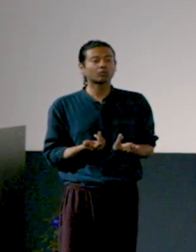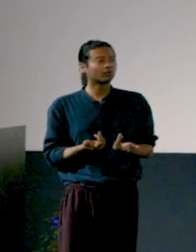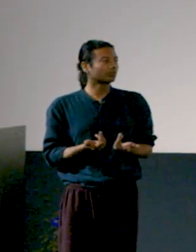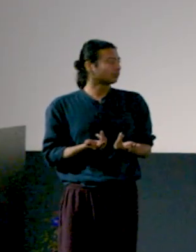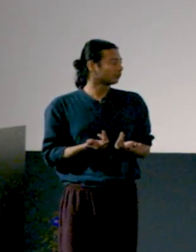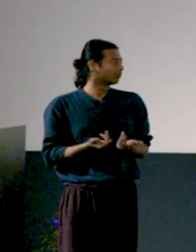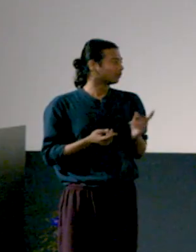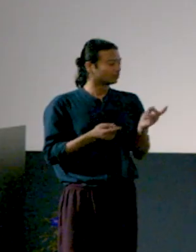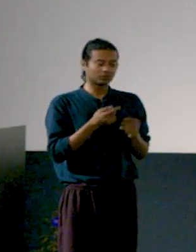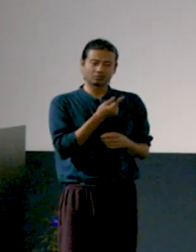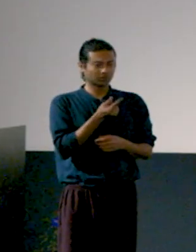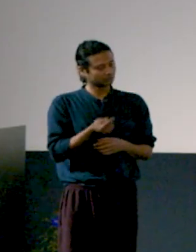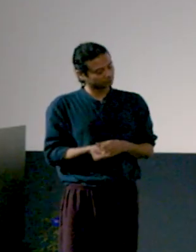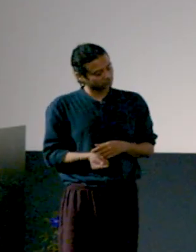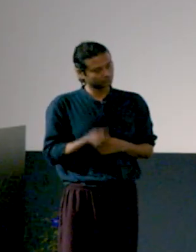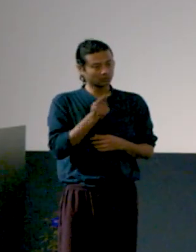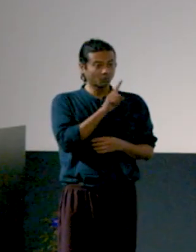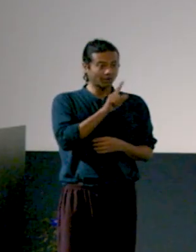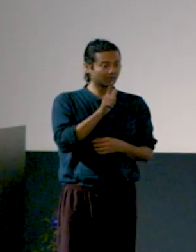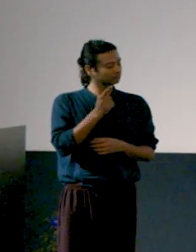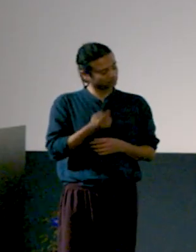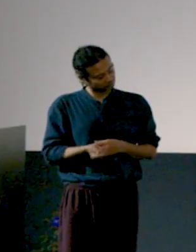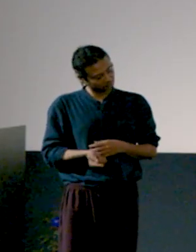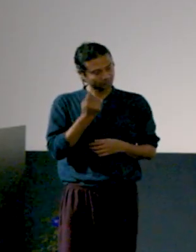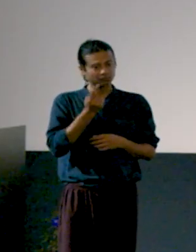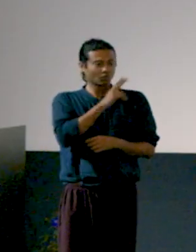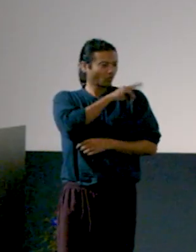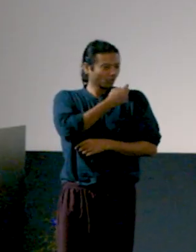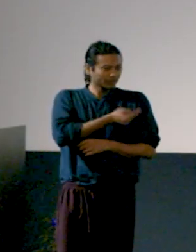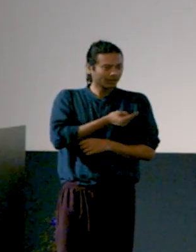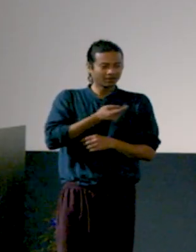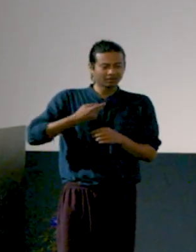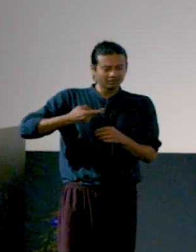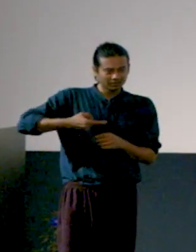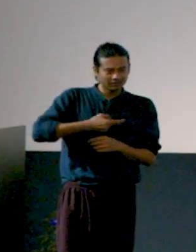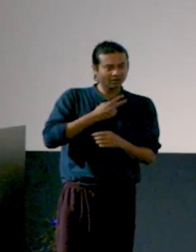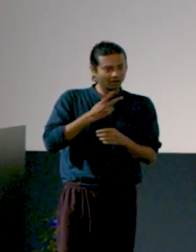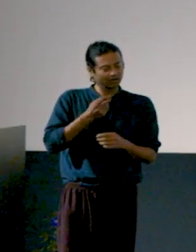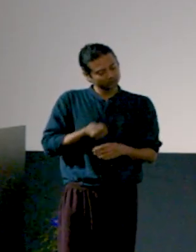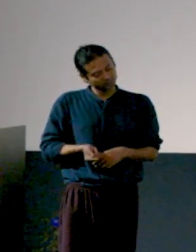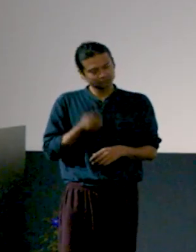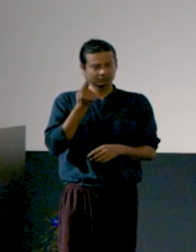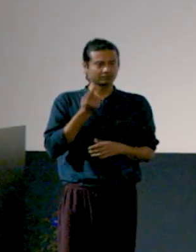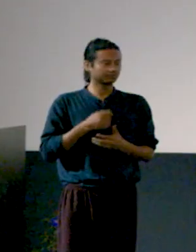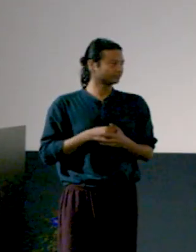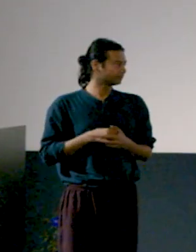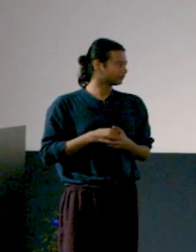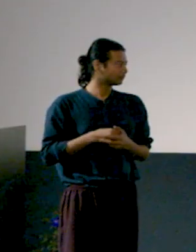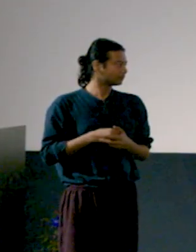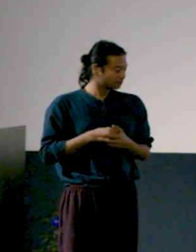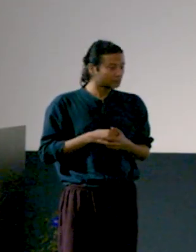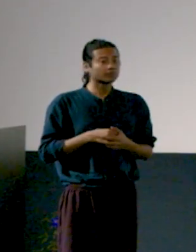increased. And coming to the implementation of the scheme, there are problems where people are finding difficult in